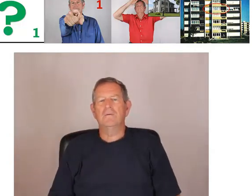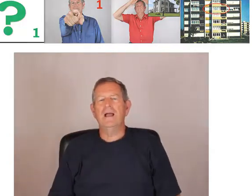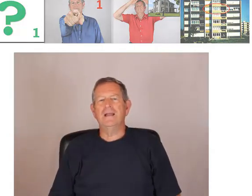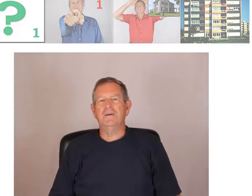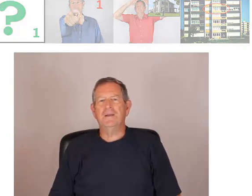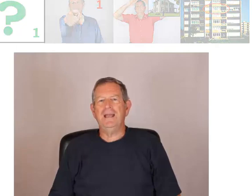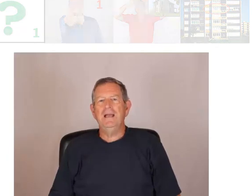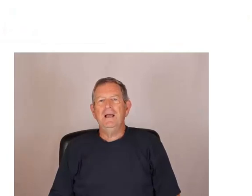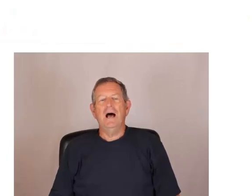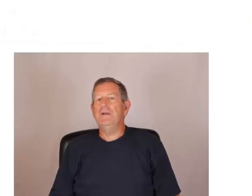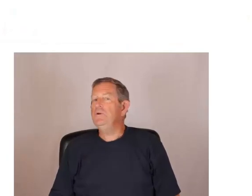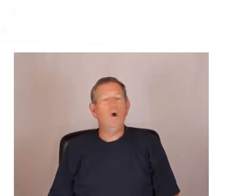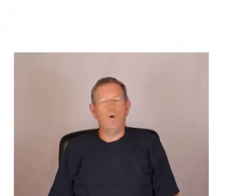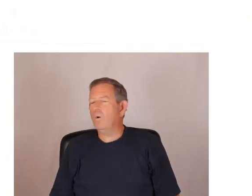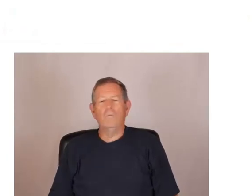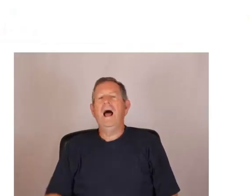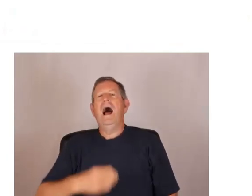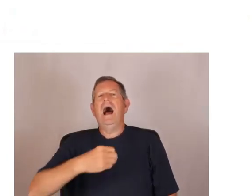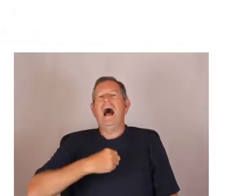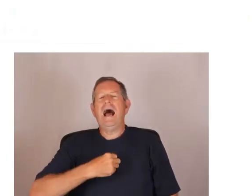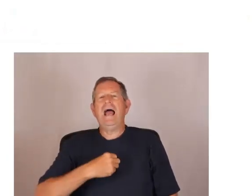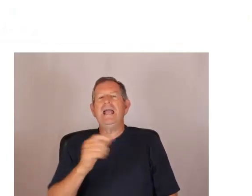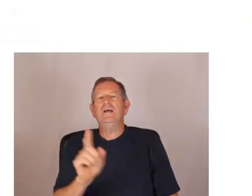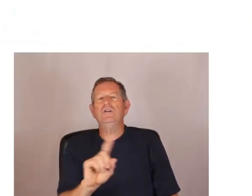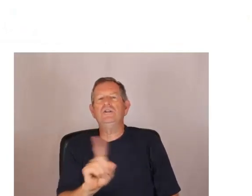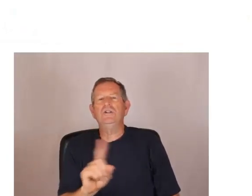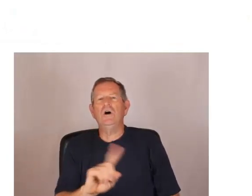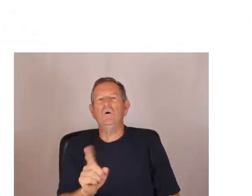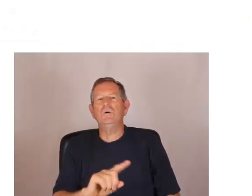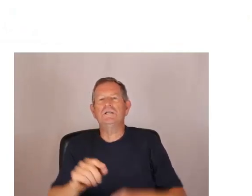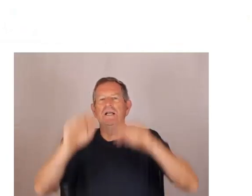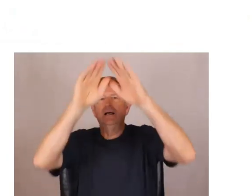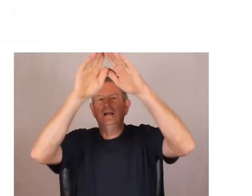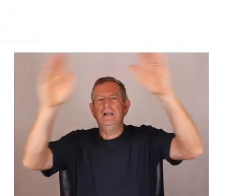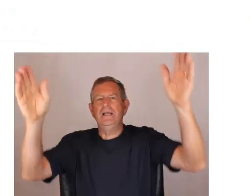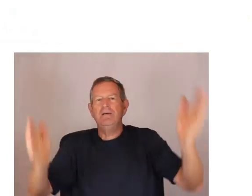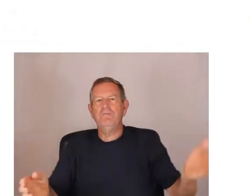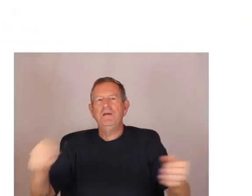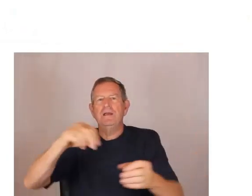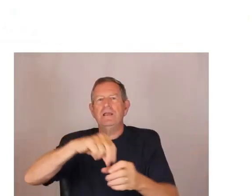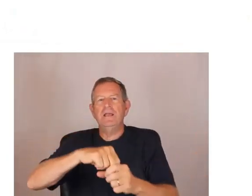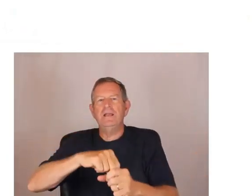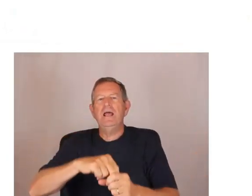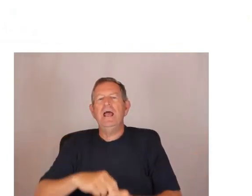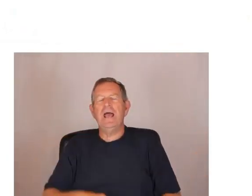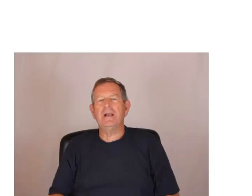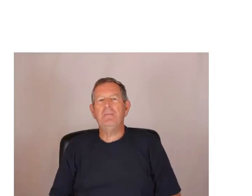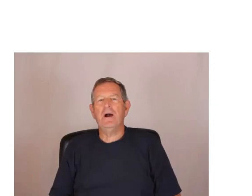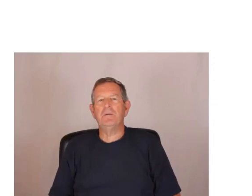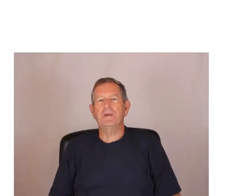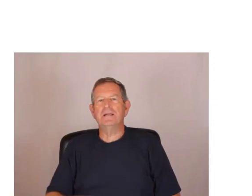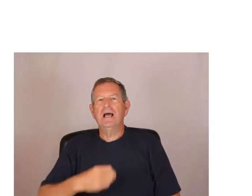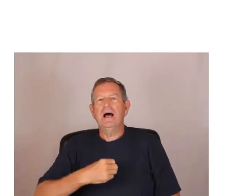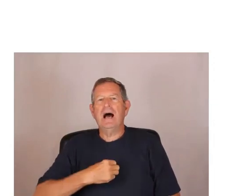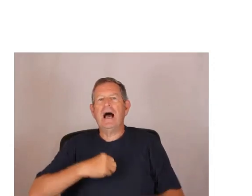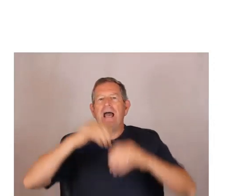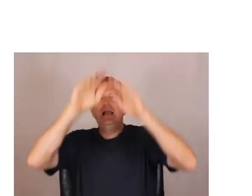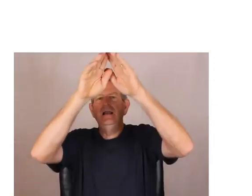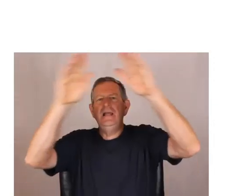Right, okay. No, I don't live in an apartment. I